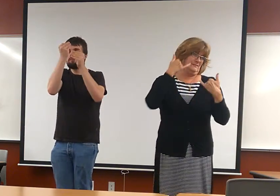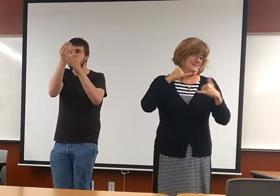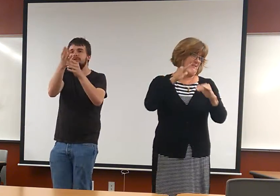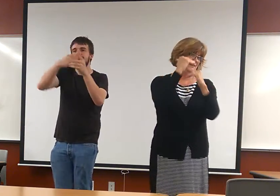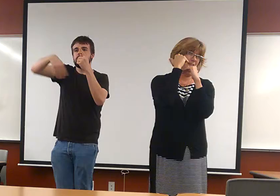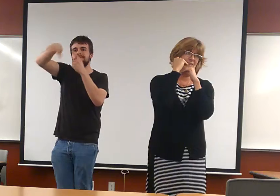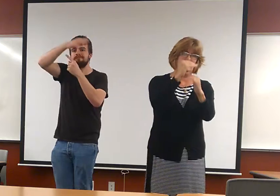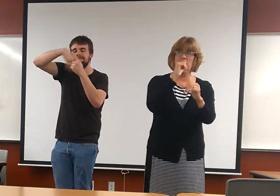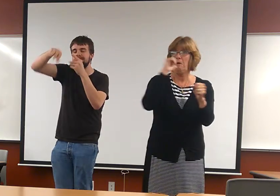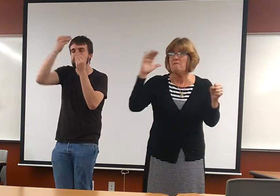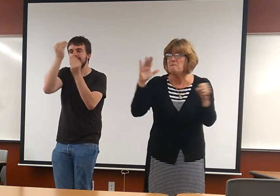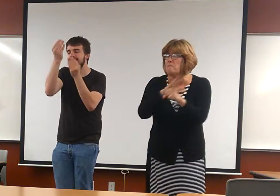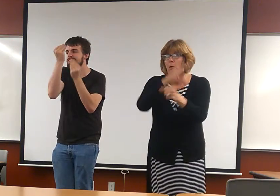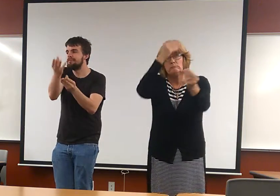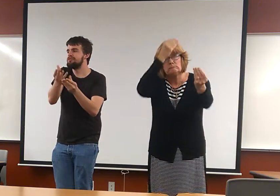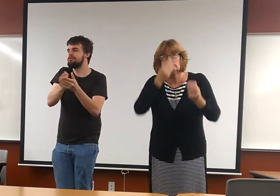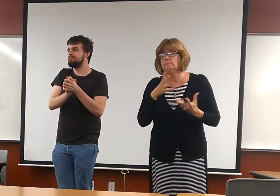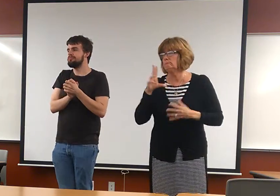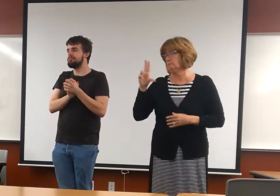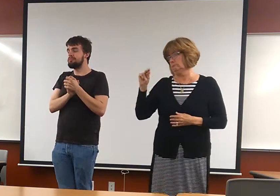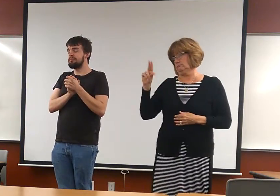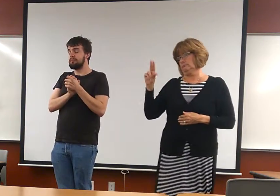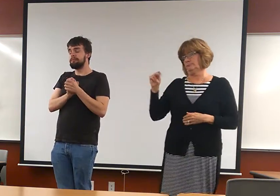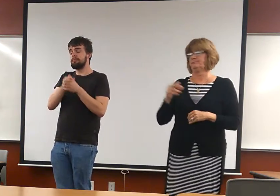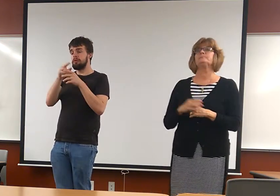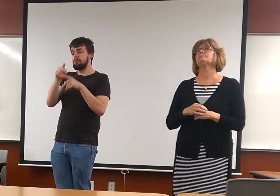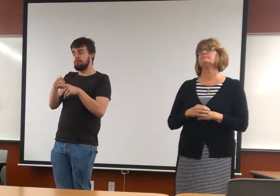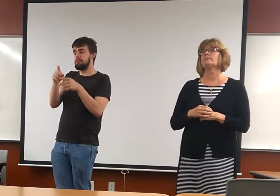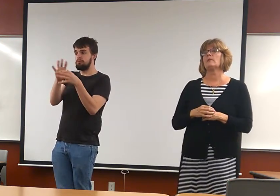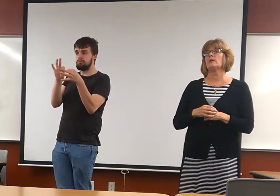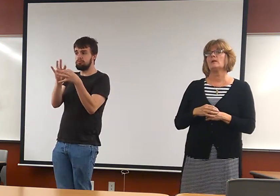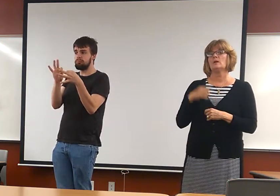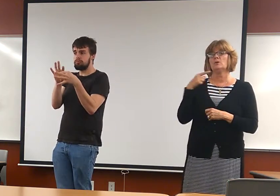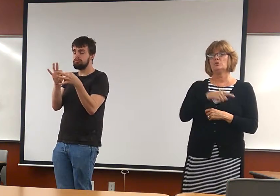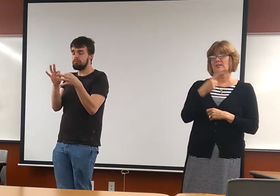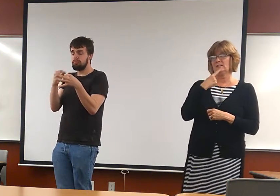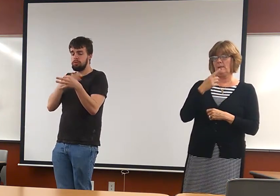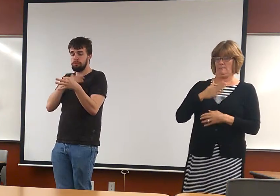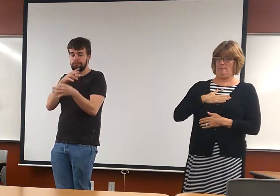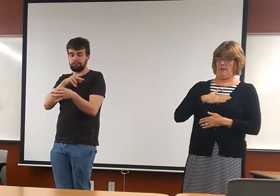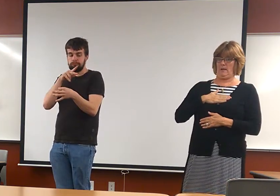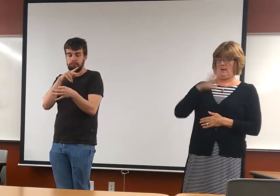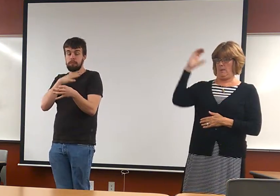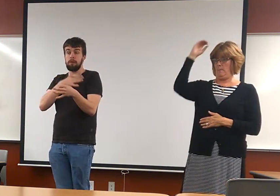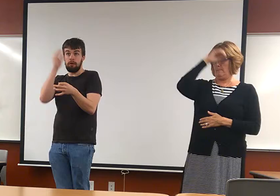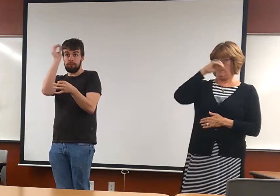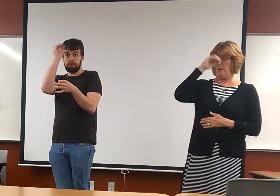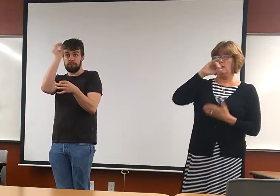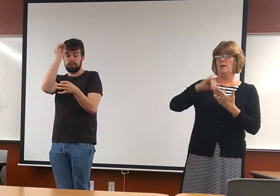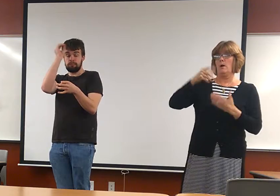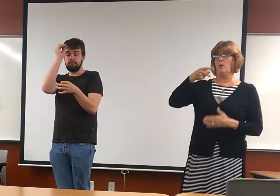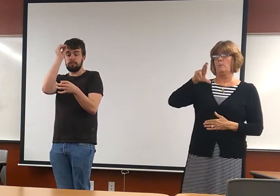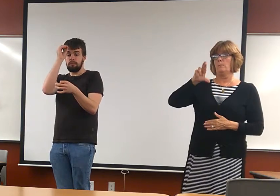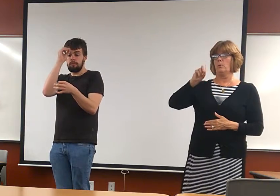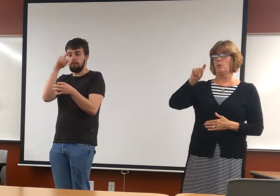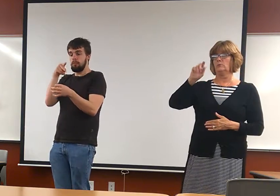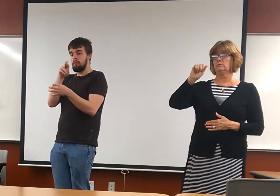information that it is shared. She said that it is my personal opinion that pro-tactile provides much more